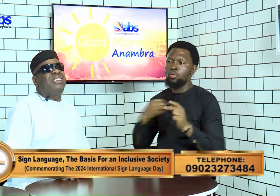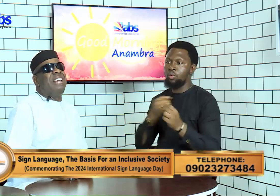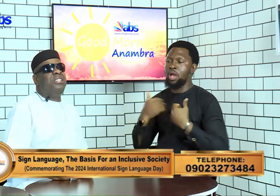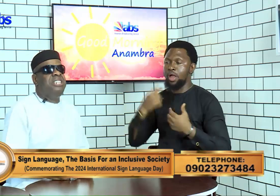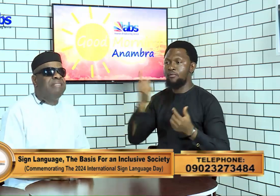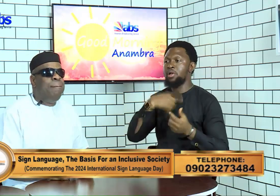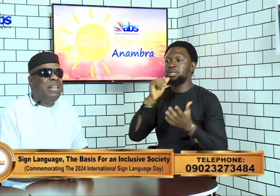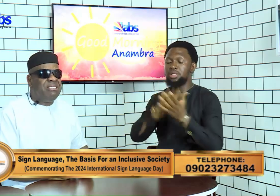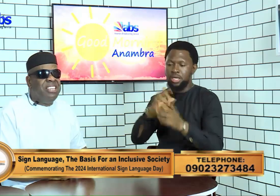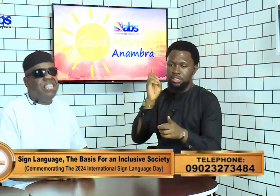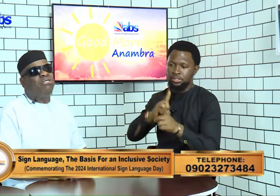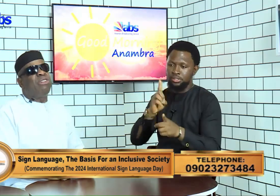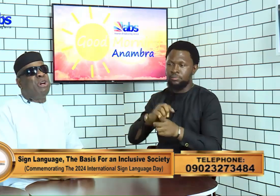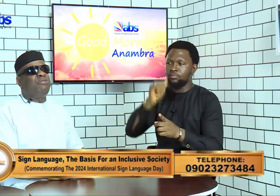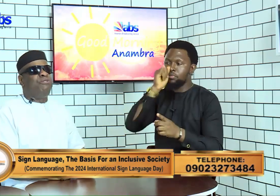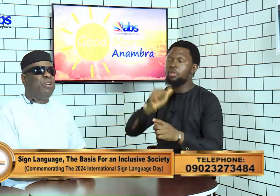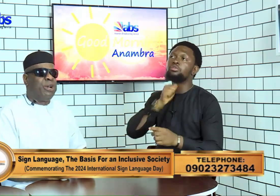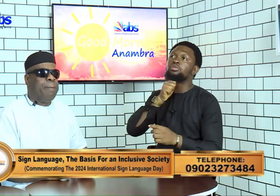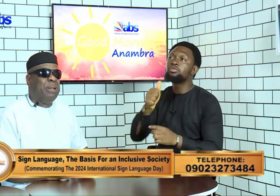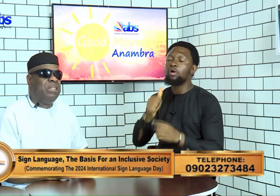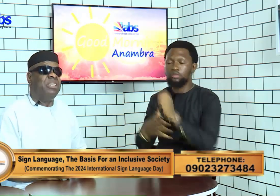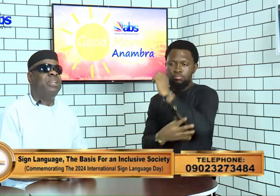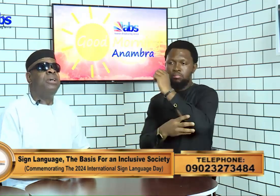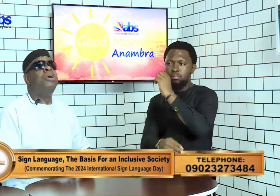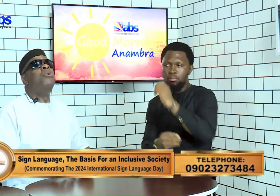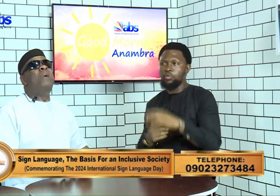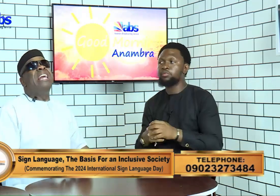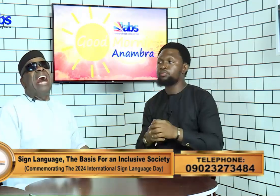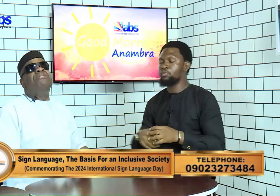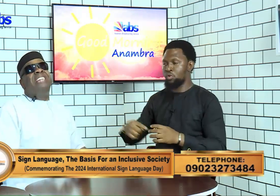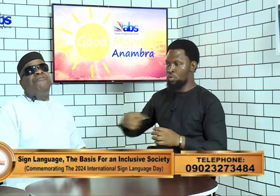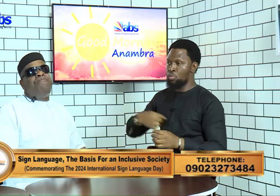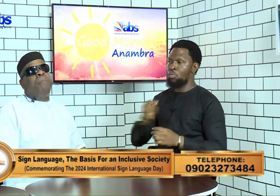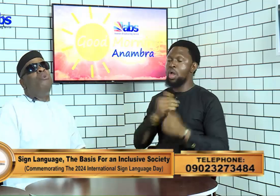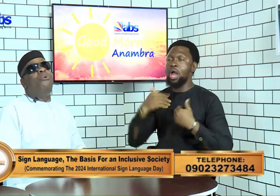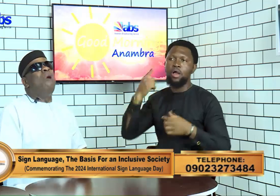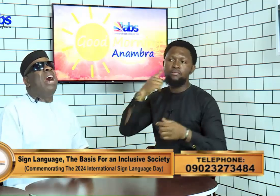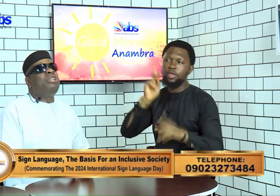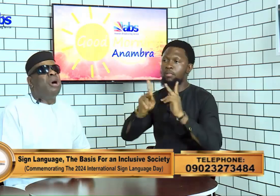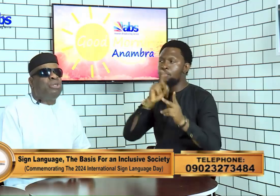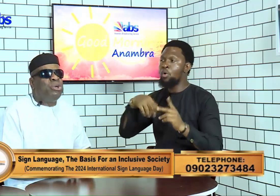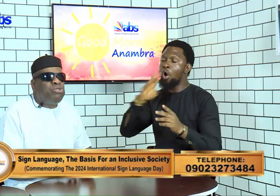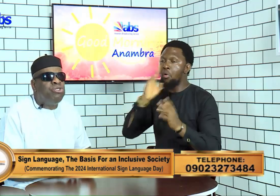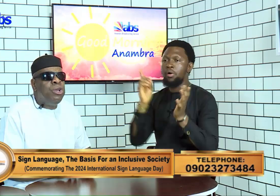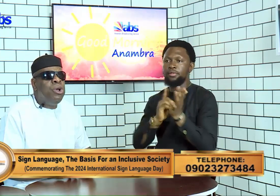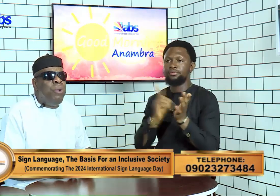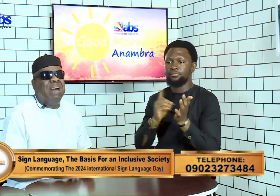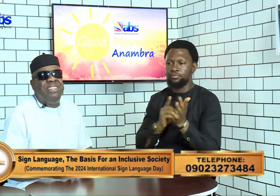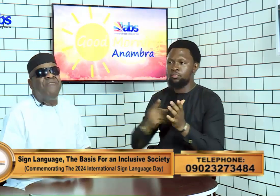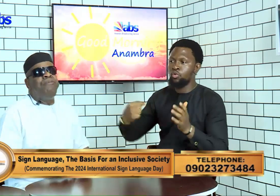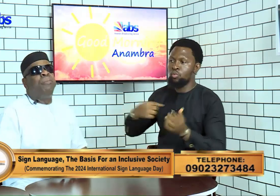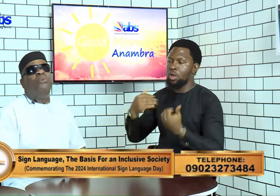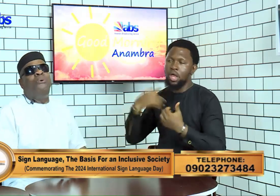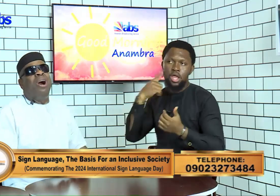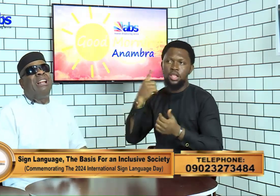always said that disability is not vulnerability. We have deaf people who are doctors. We have